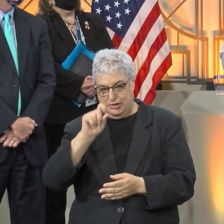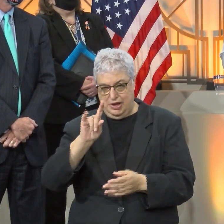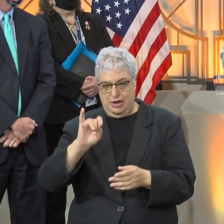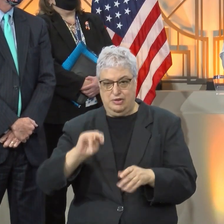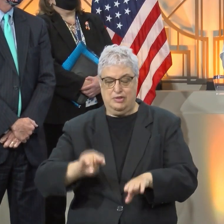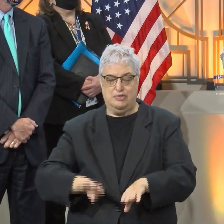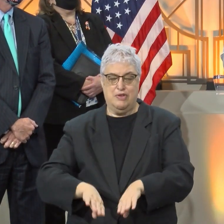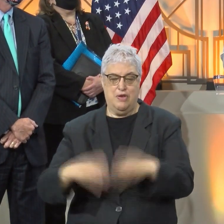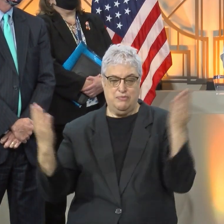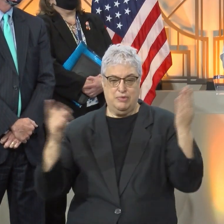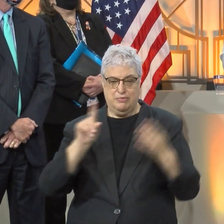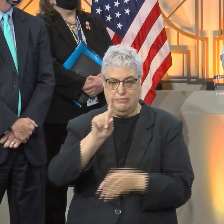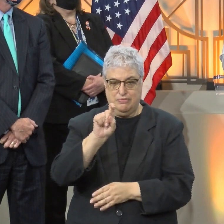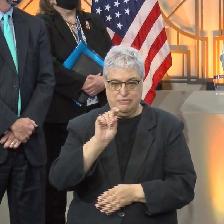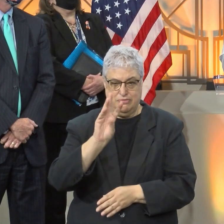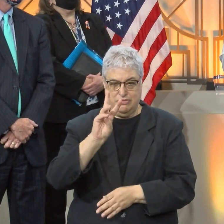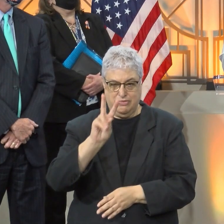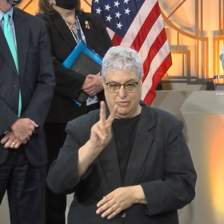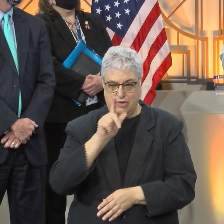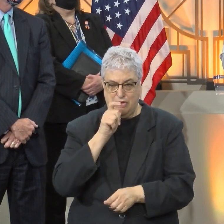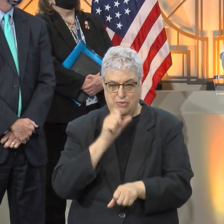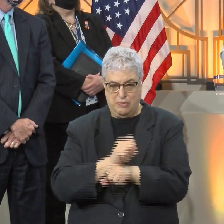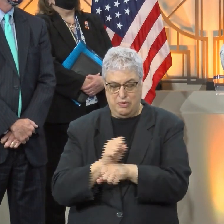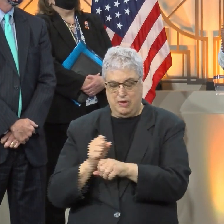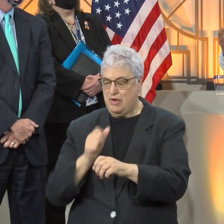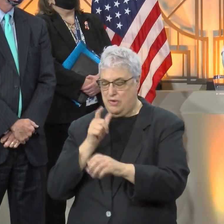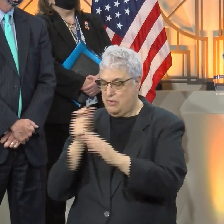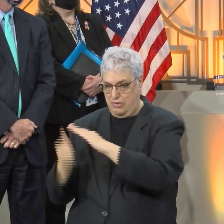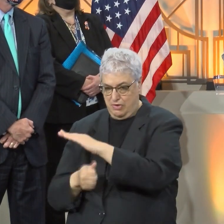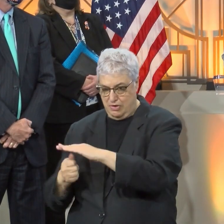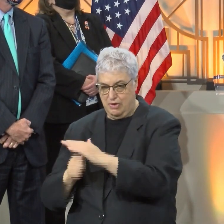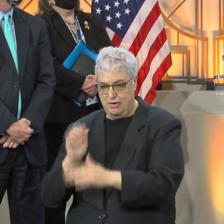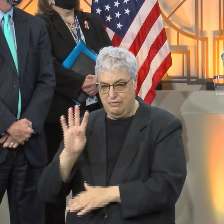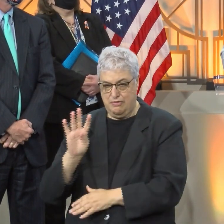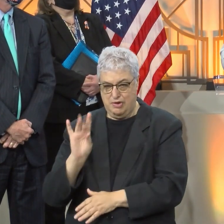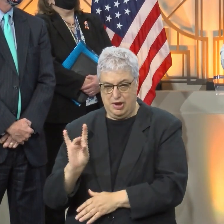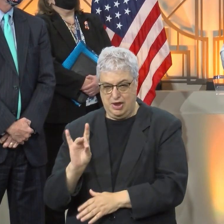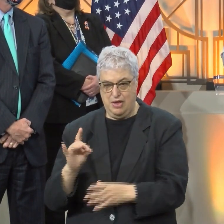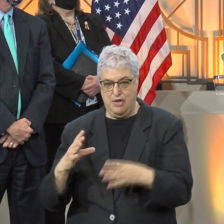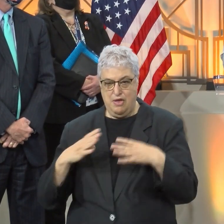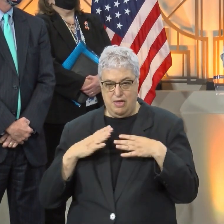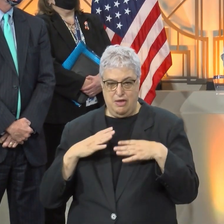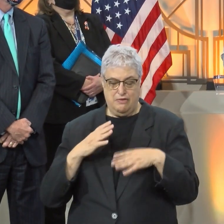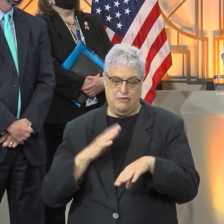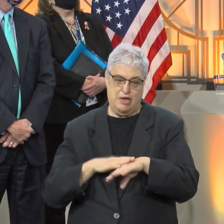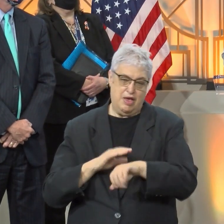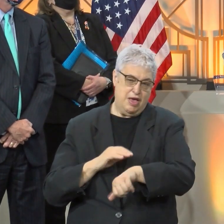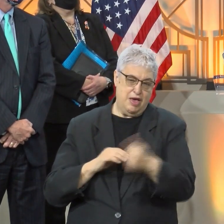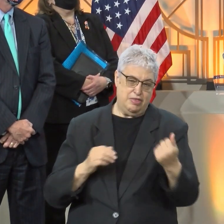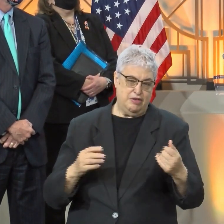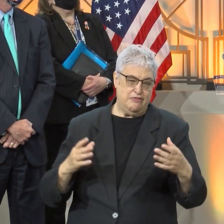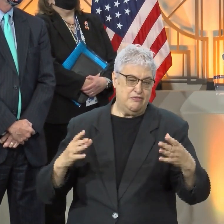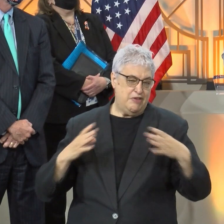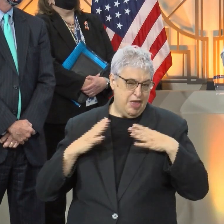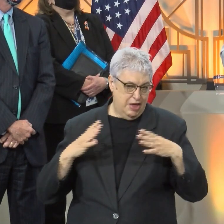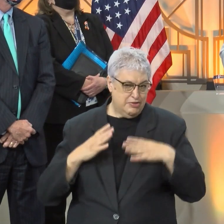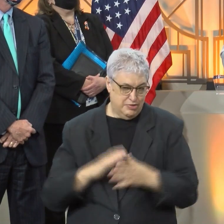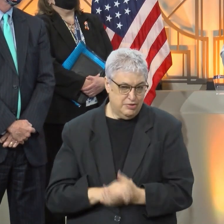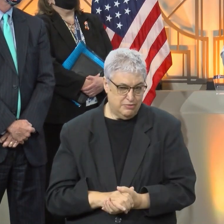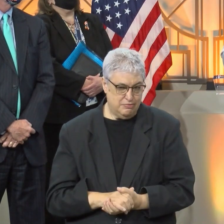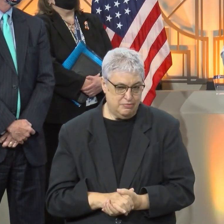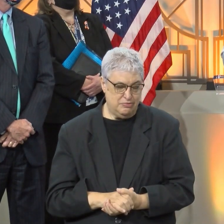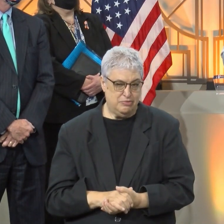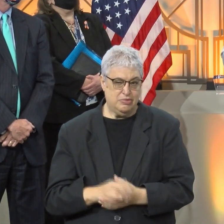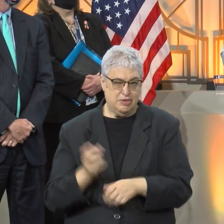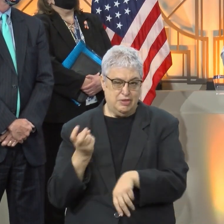Again, today we have 162 firefighters in quarantine and another 48 that are off on some other leave.